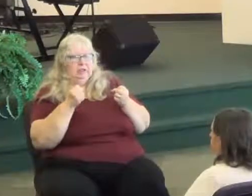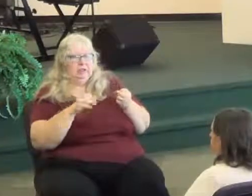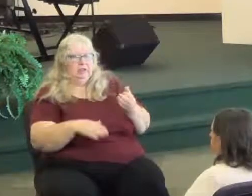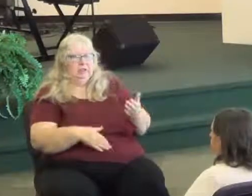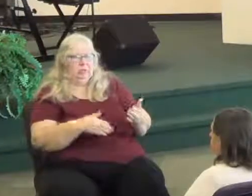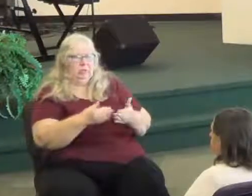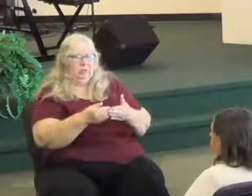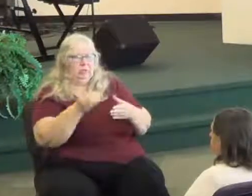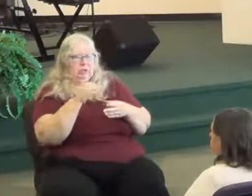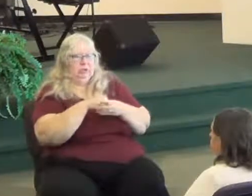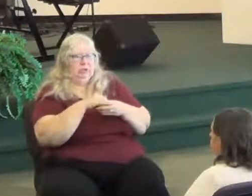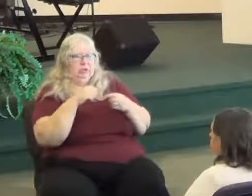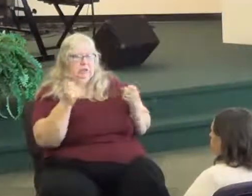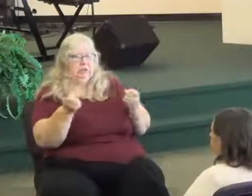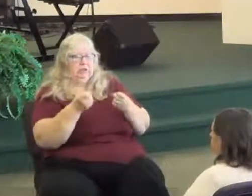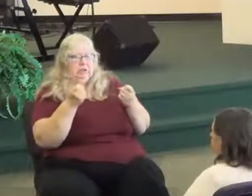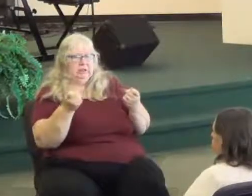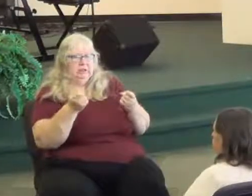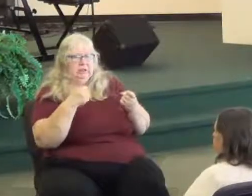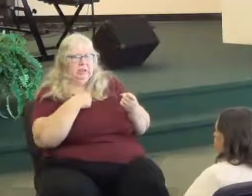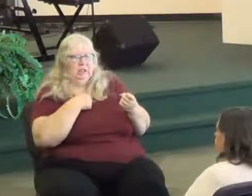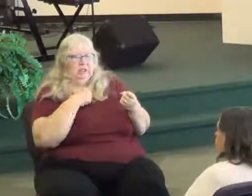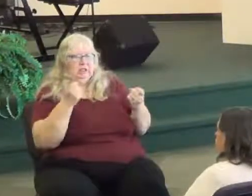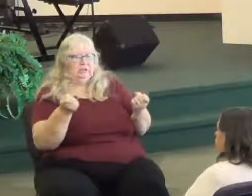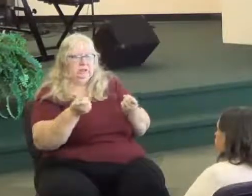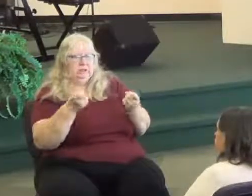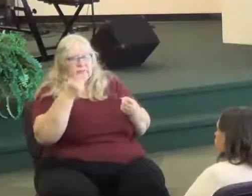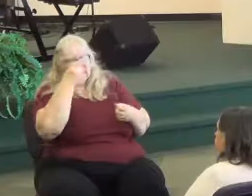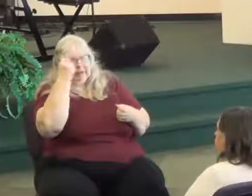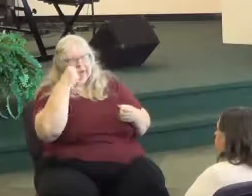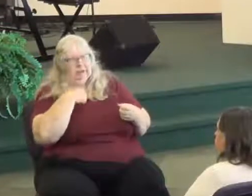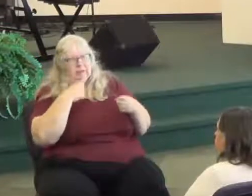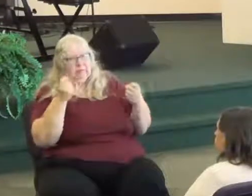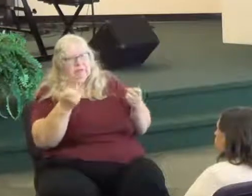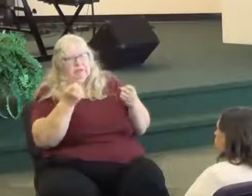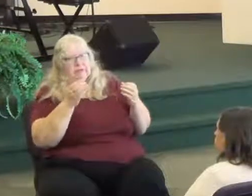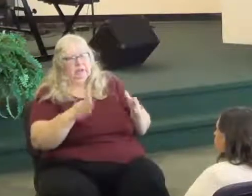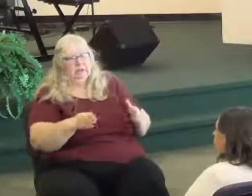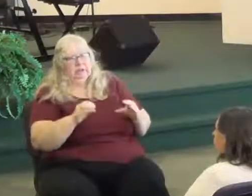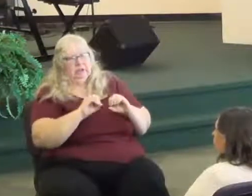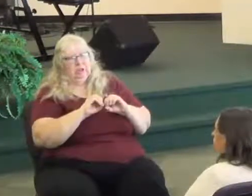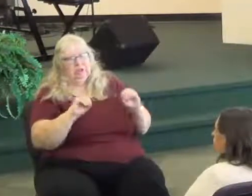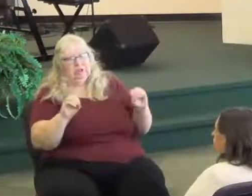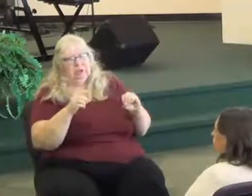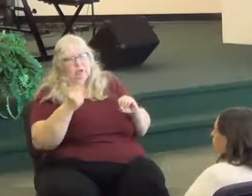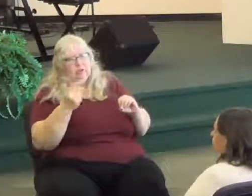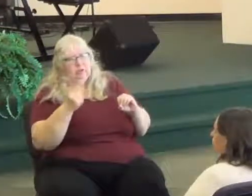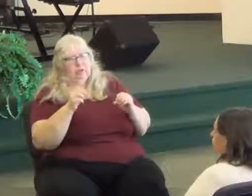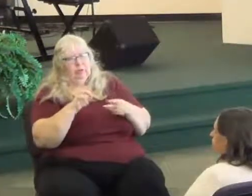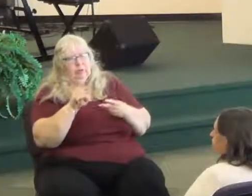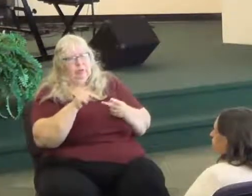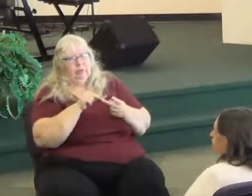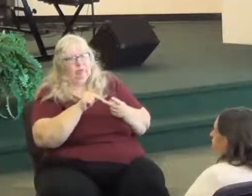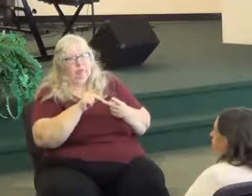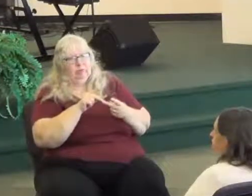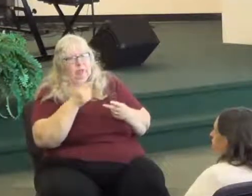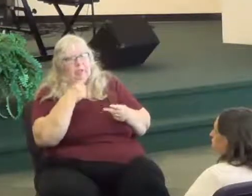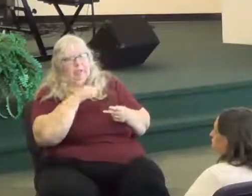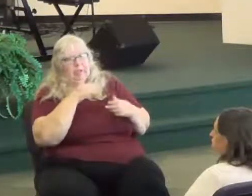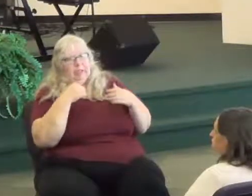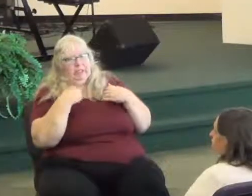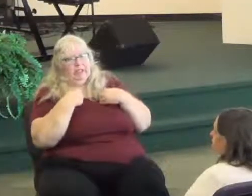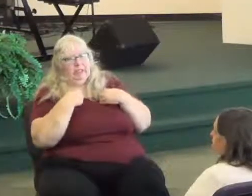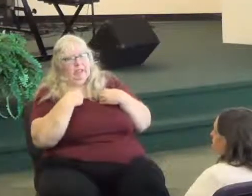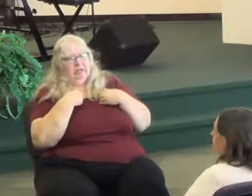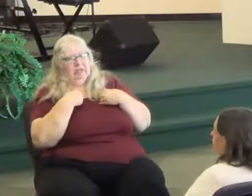sin. I sin because I'm a sinner. There's nobody perfect. And I and you have a sin disease that